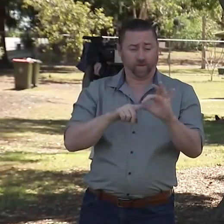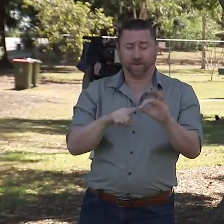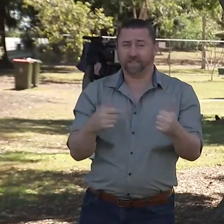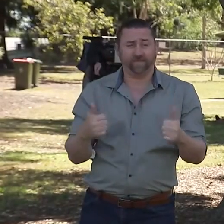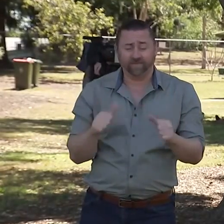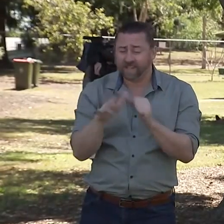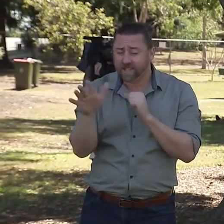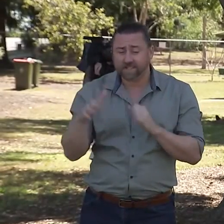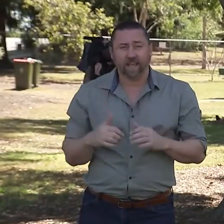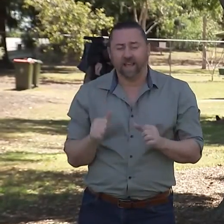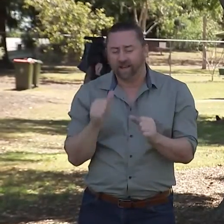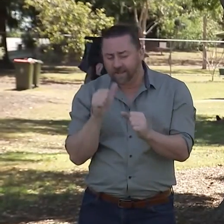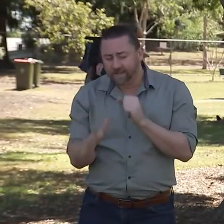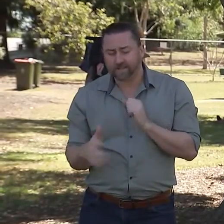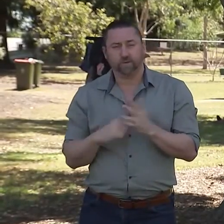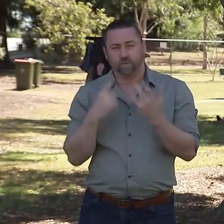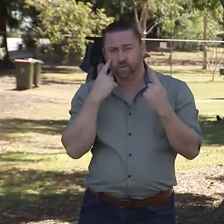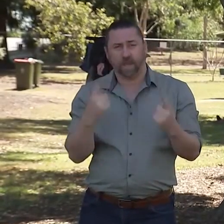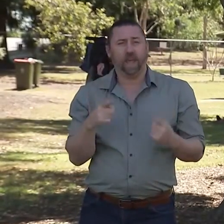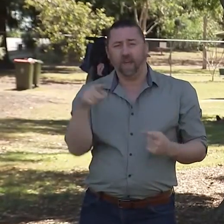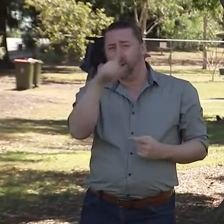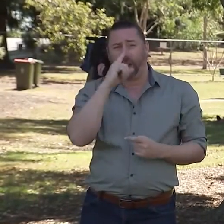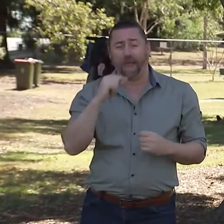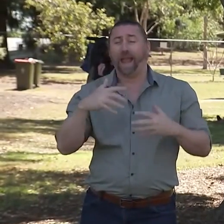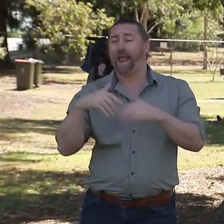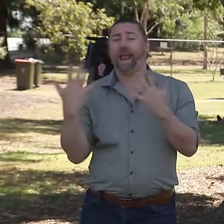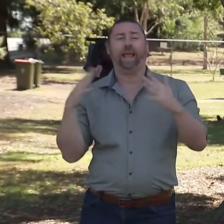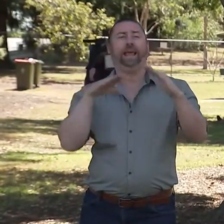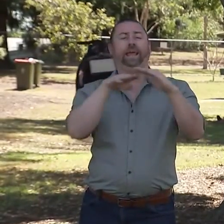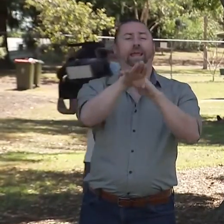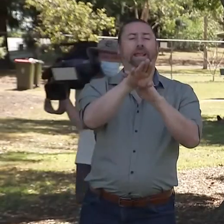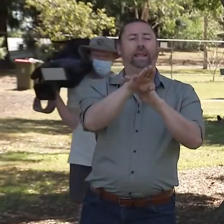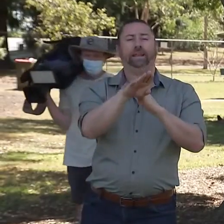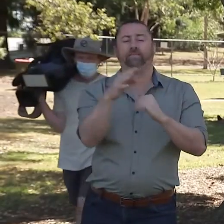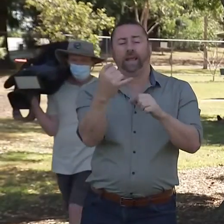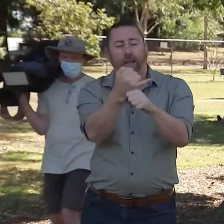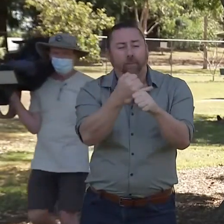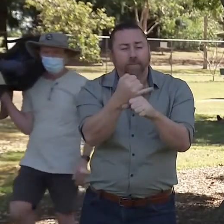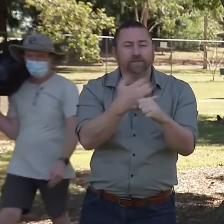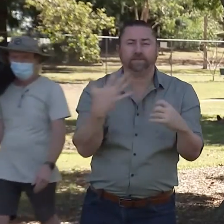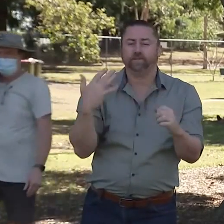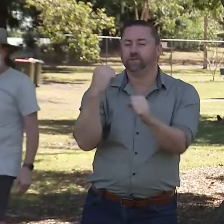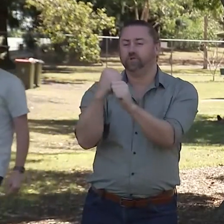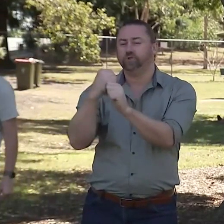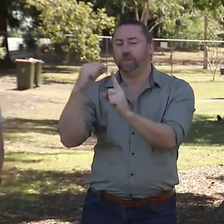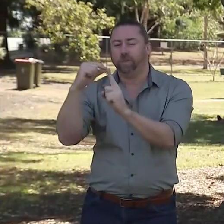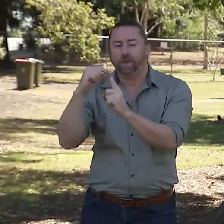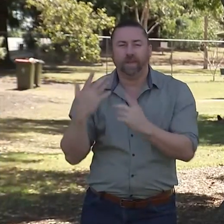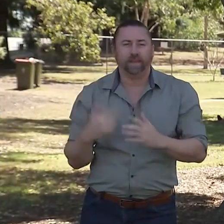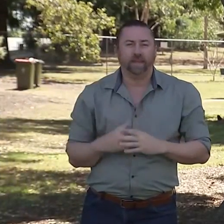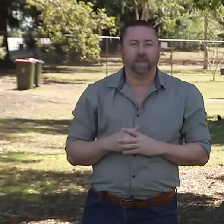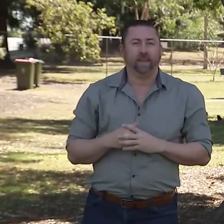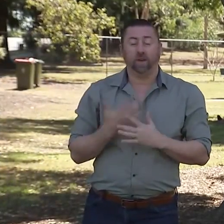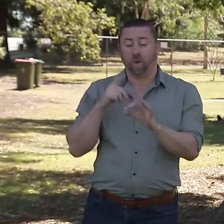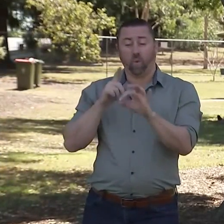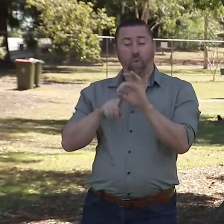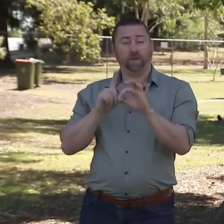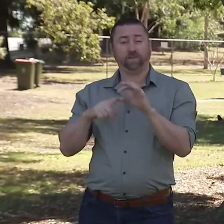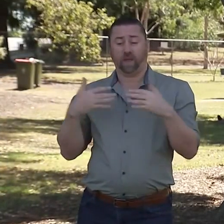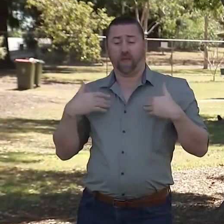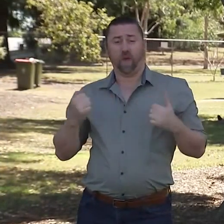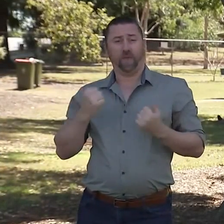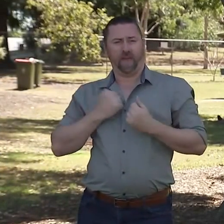anywhere, everywhere in the state where you can get vaccinated. To a pharmacy, a GP, one of the Queensland